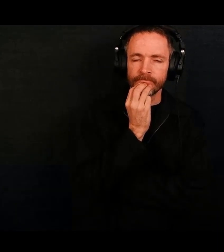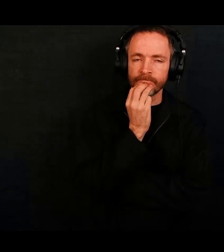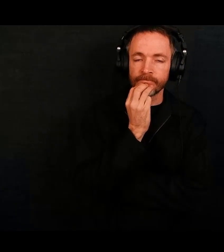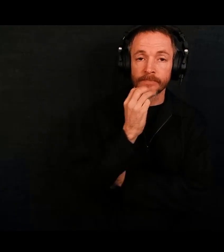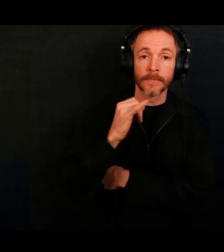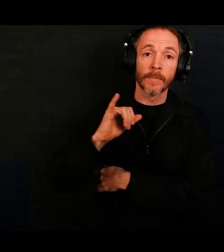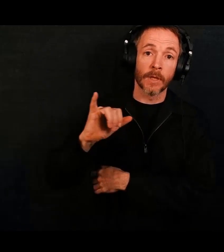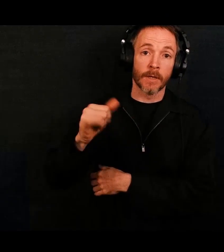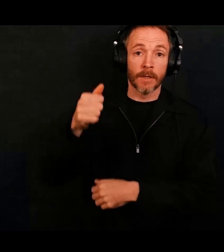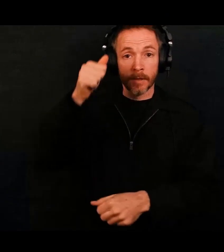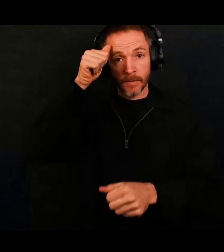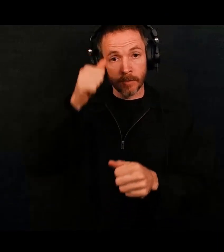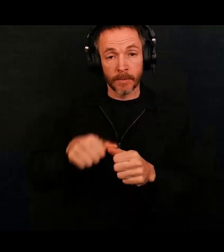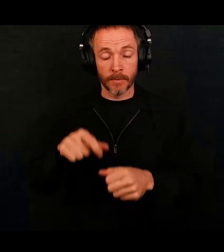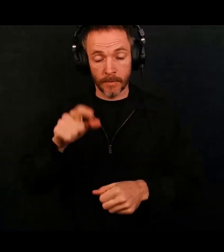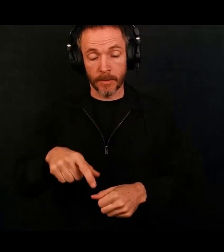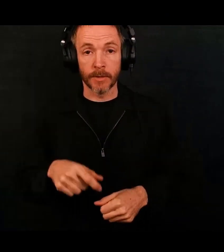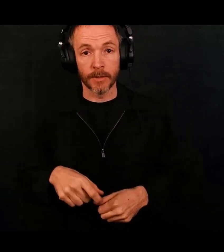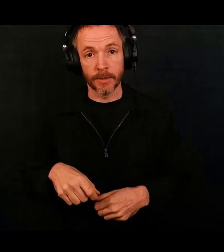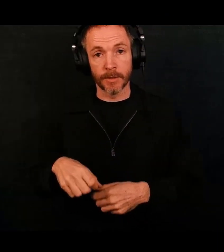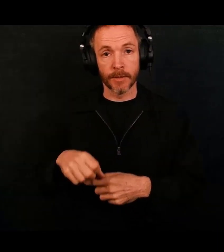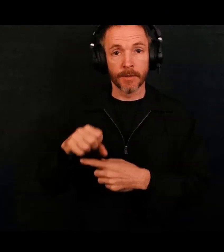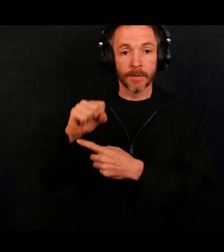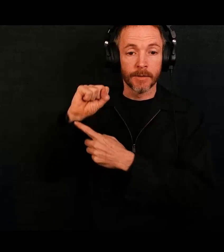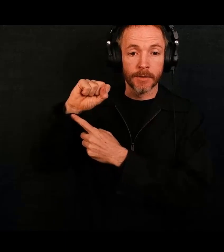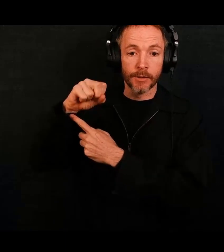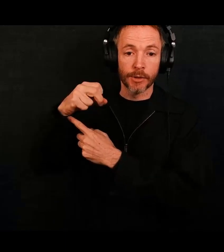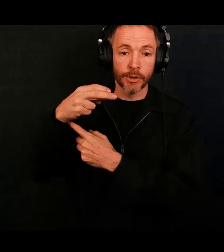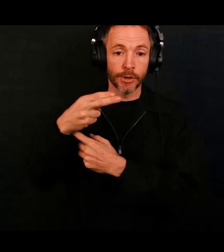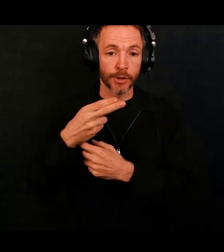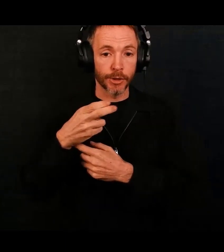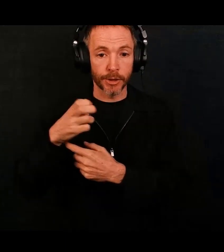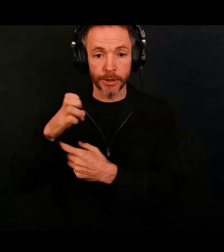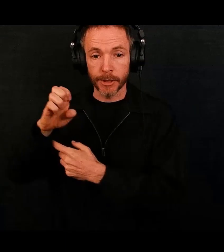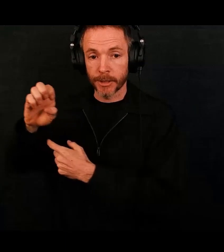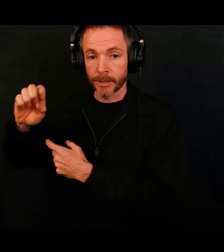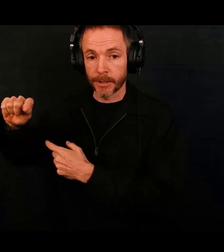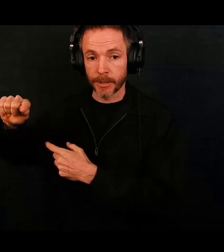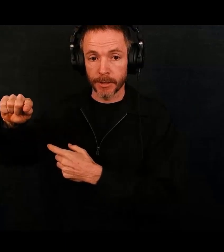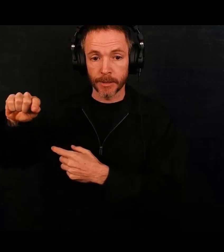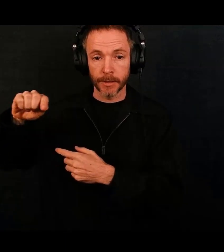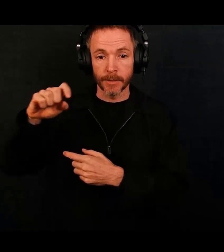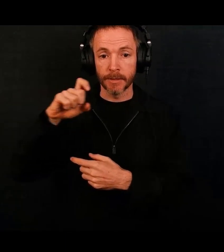Just a reminder, this is sheet metal, so you can put